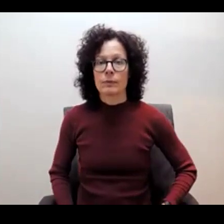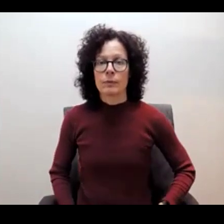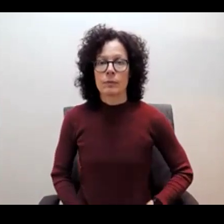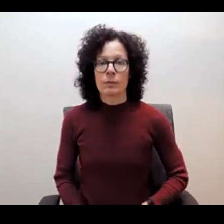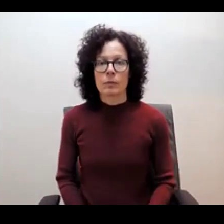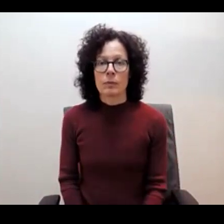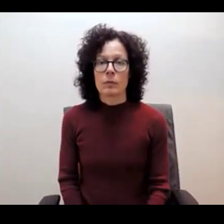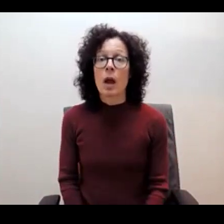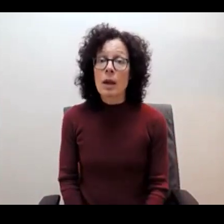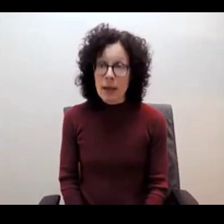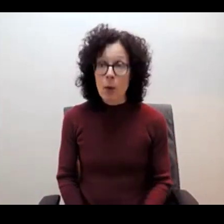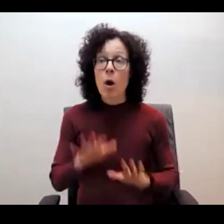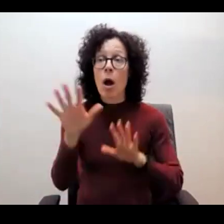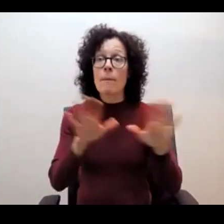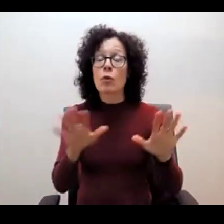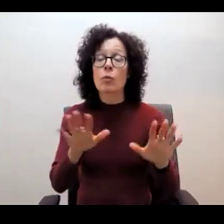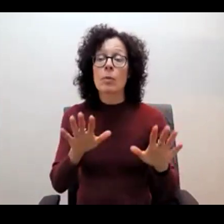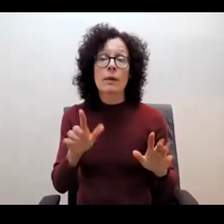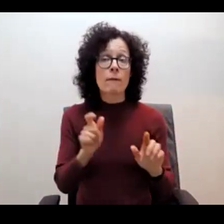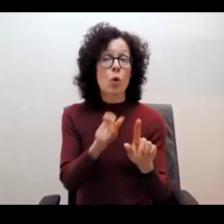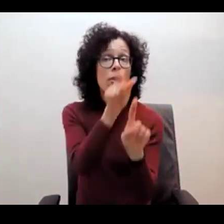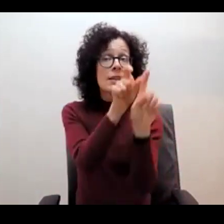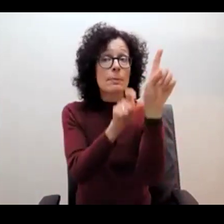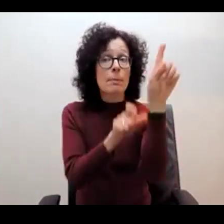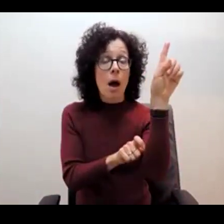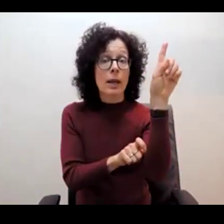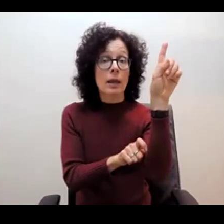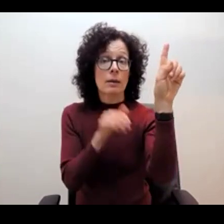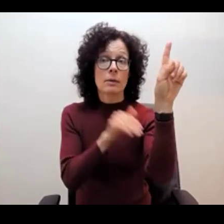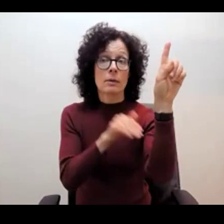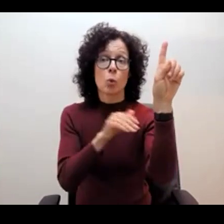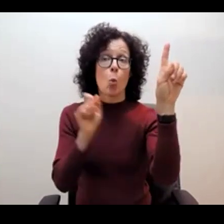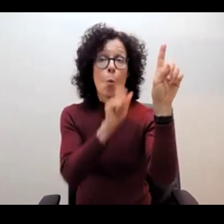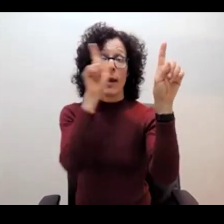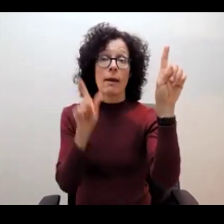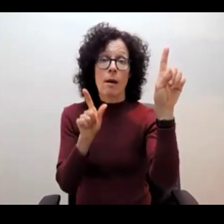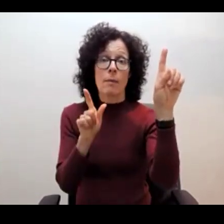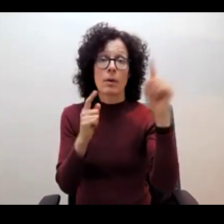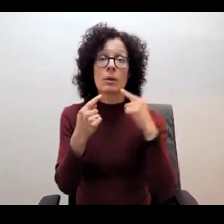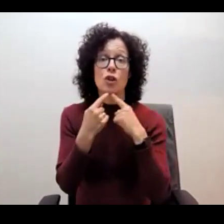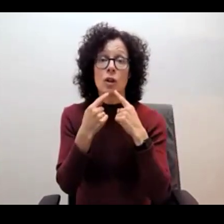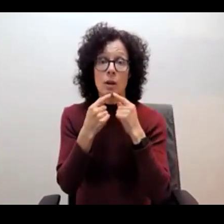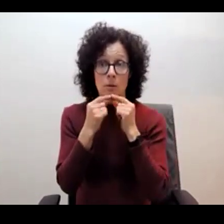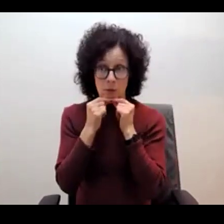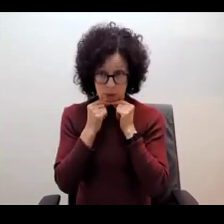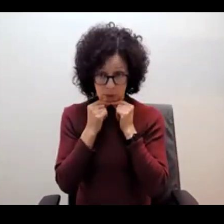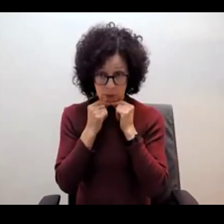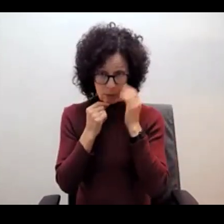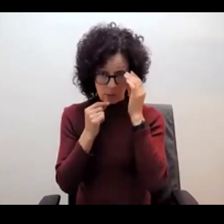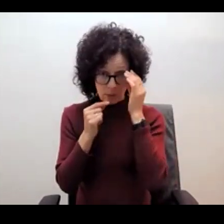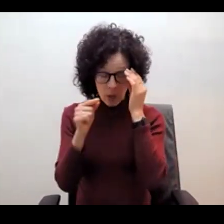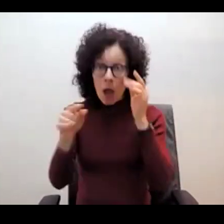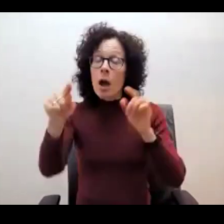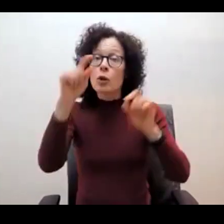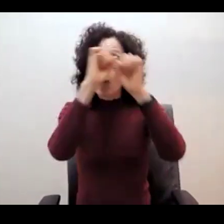Let's do a movement for waking up the spine. We're going to roll down the chin. Now you imagine you're